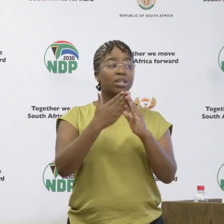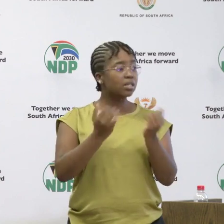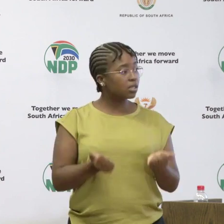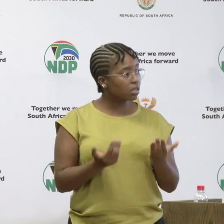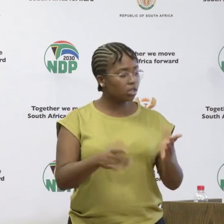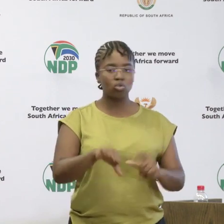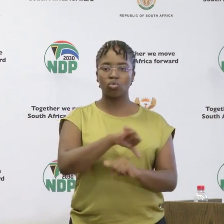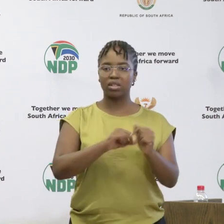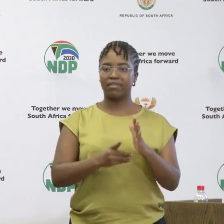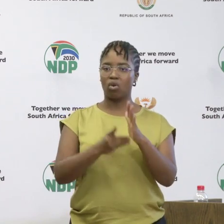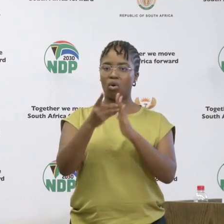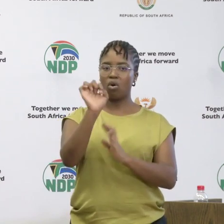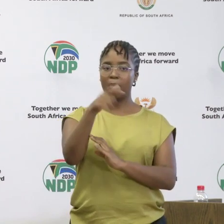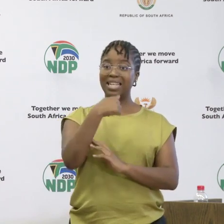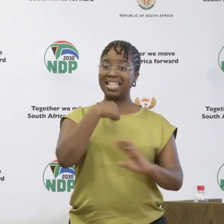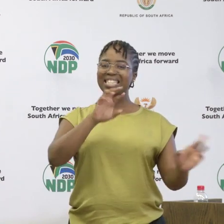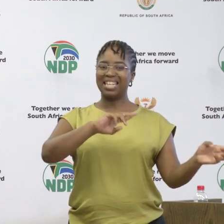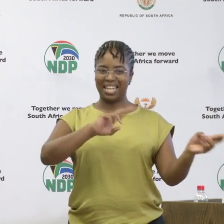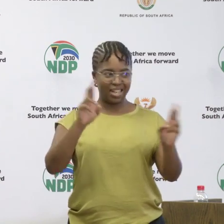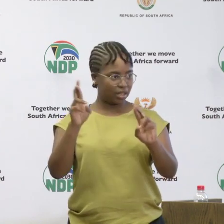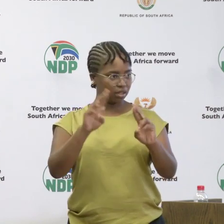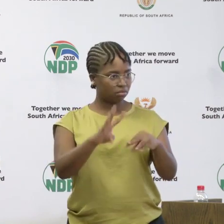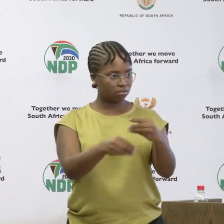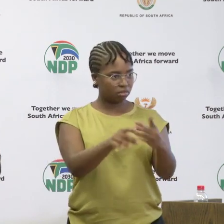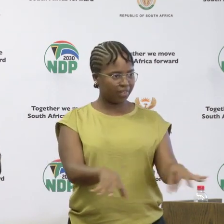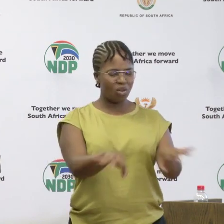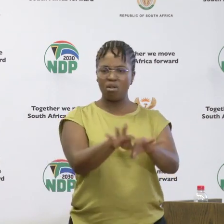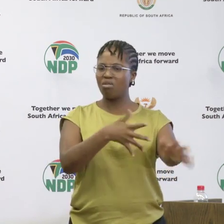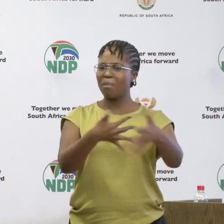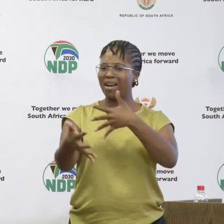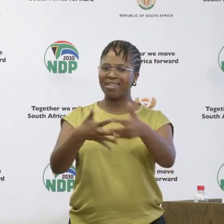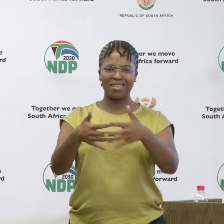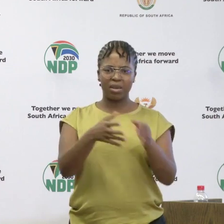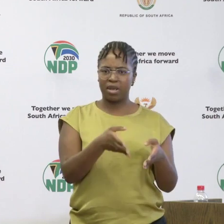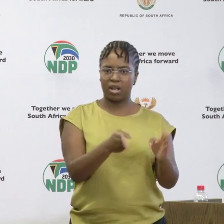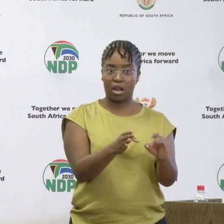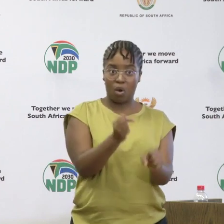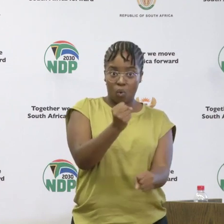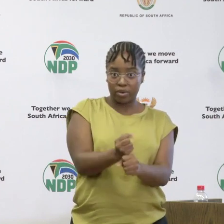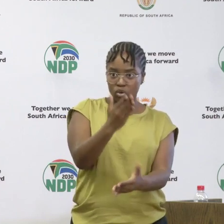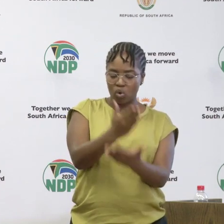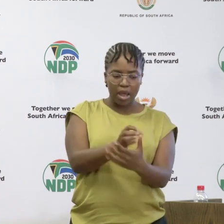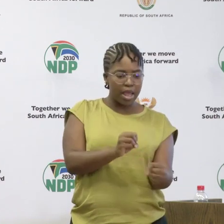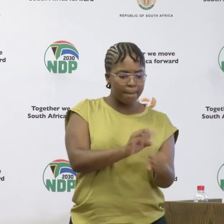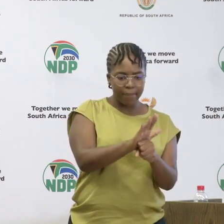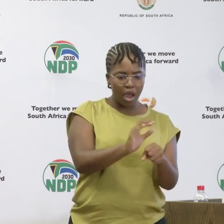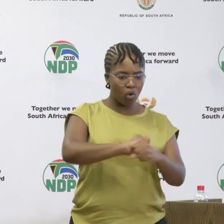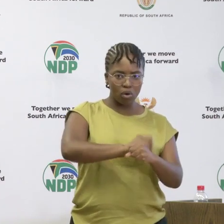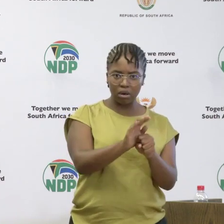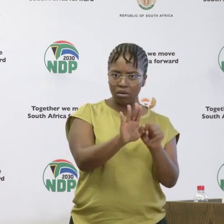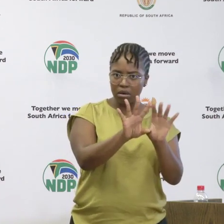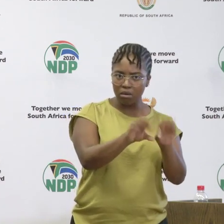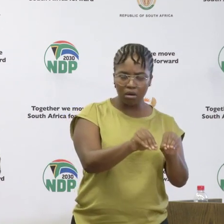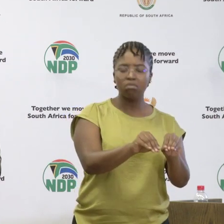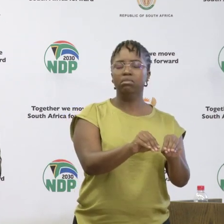social development point of view, we are ready to contribute in any ways we can to contain and mitigate the impact of COVID-19 on